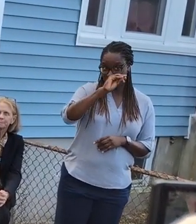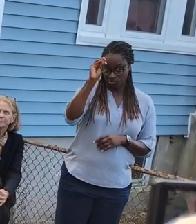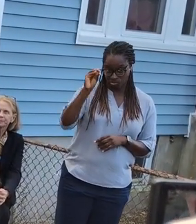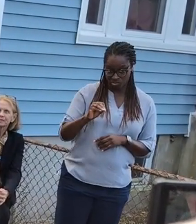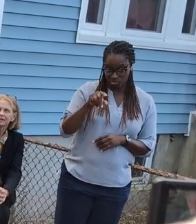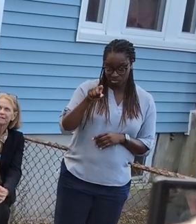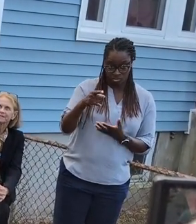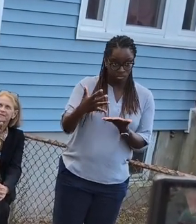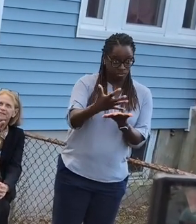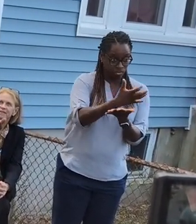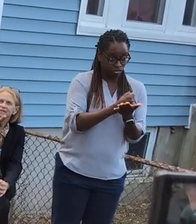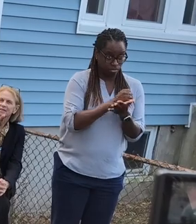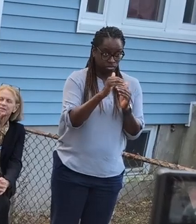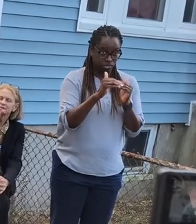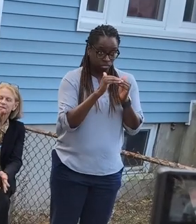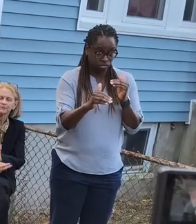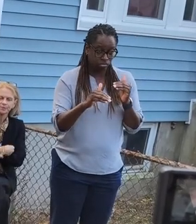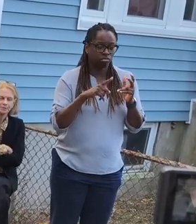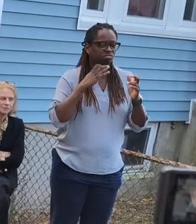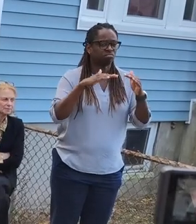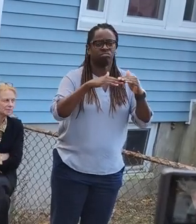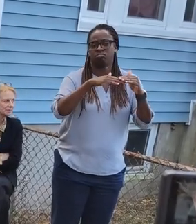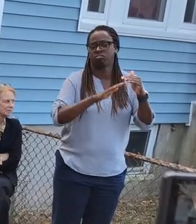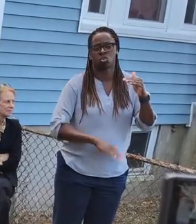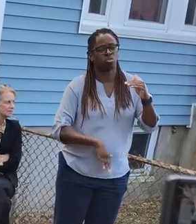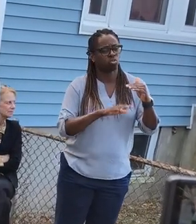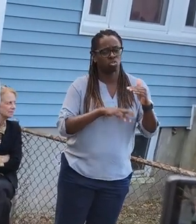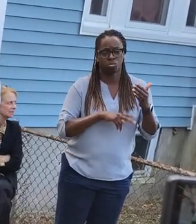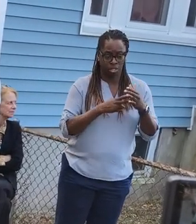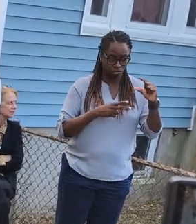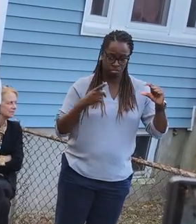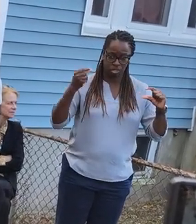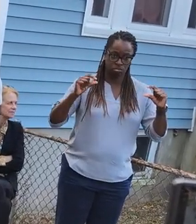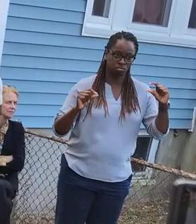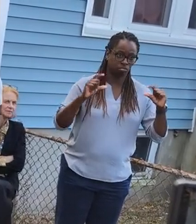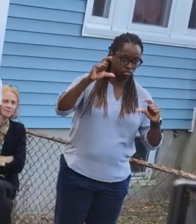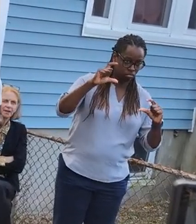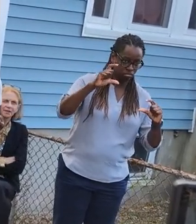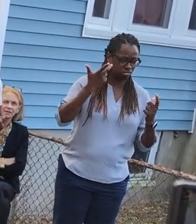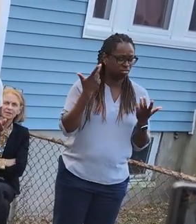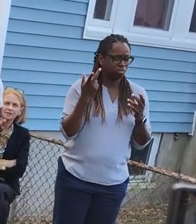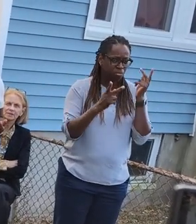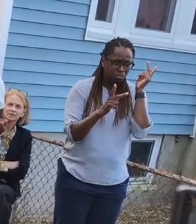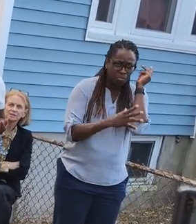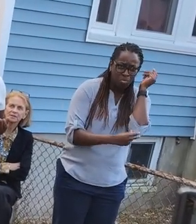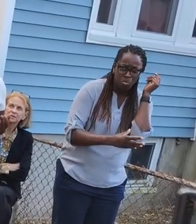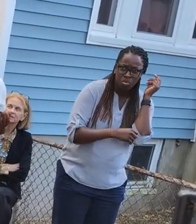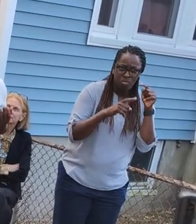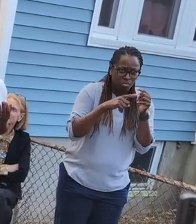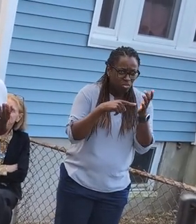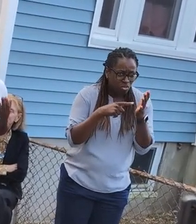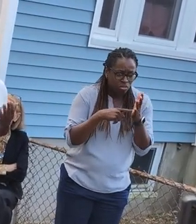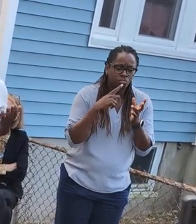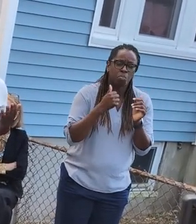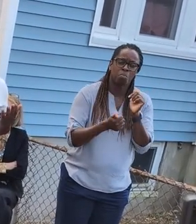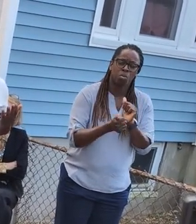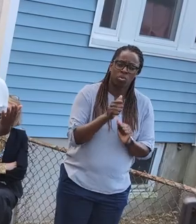income. And I'm bringing that up because these are the folks that